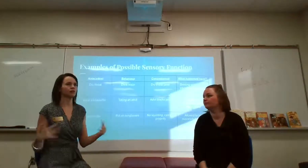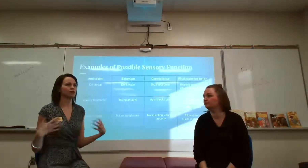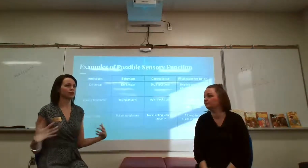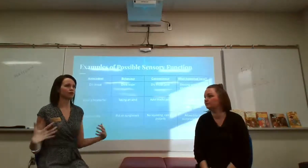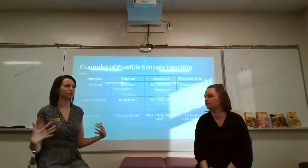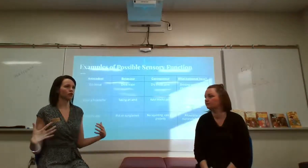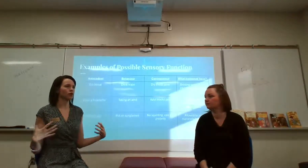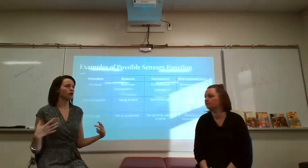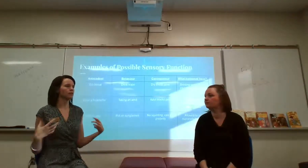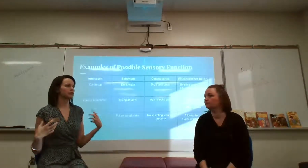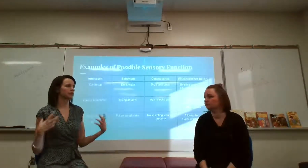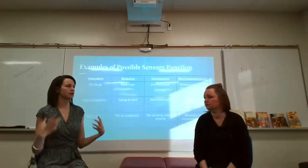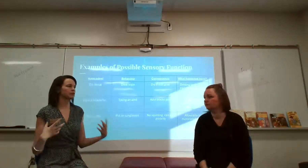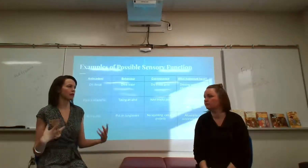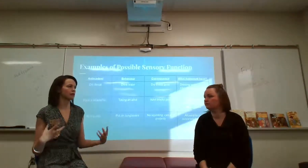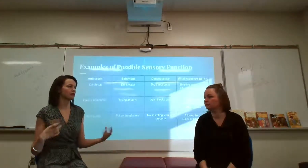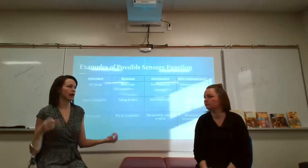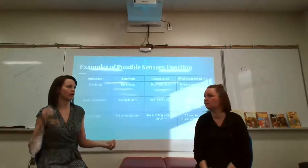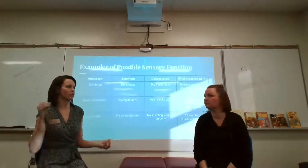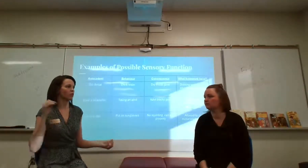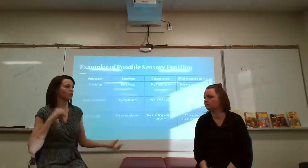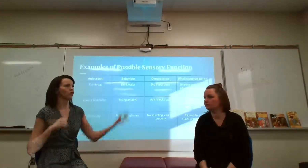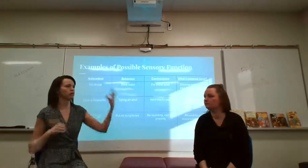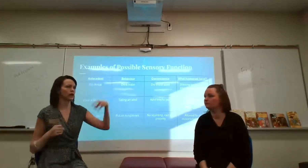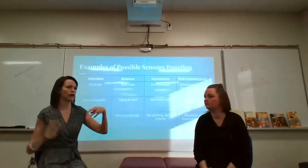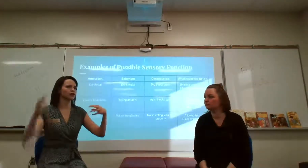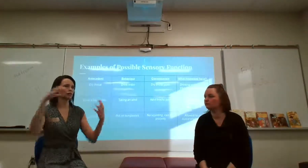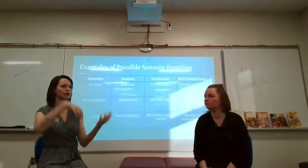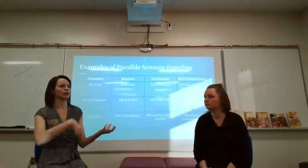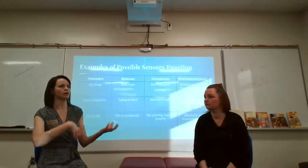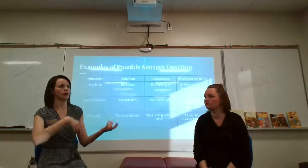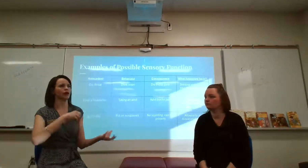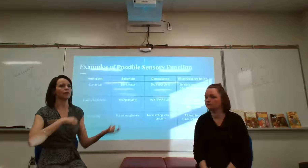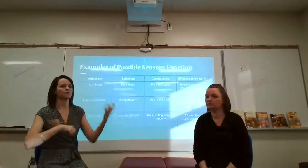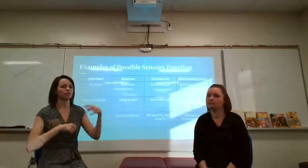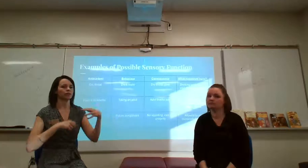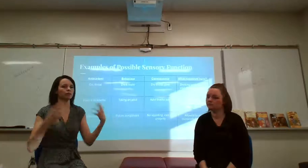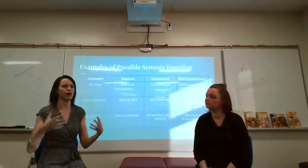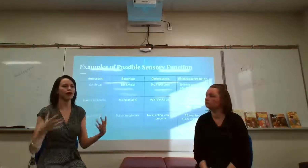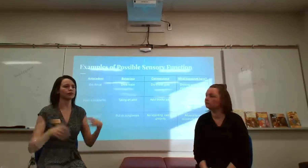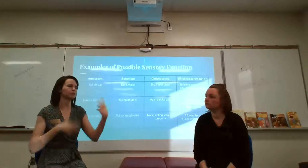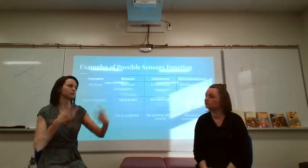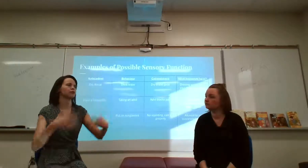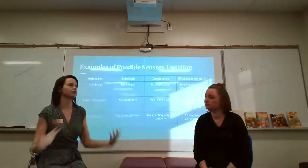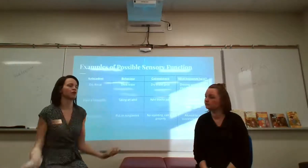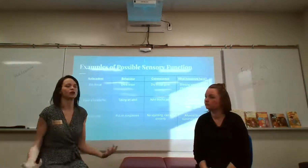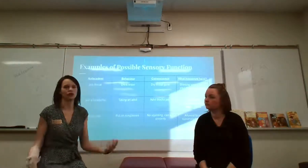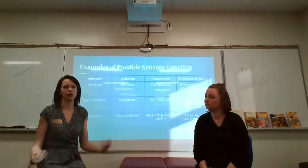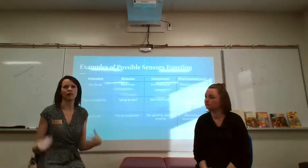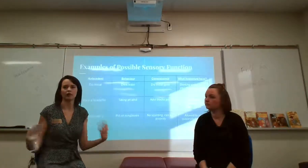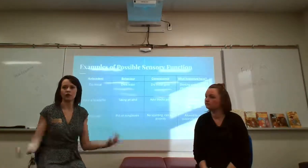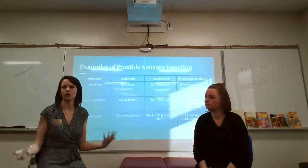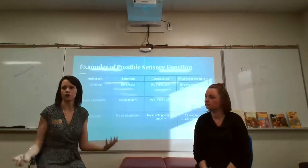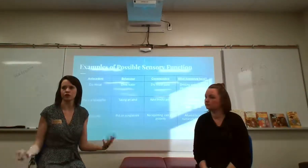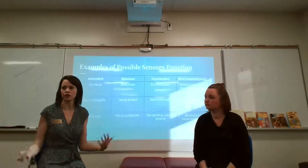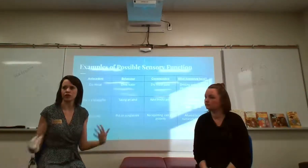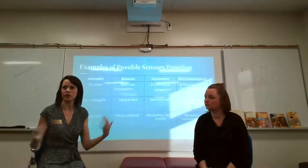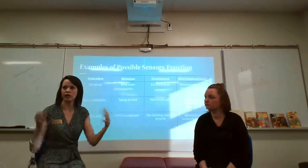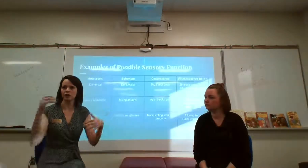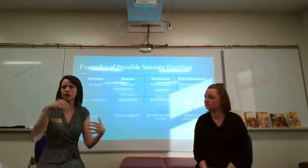it's difficult to give examples that won't actually, in practice, be multifunctional, and that's harder to treat and it's